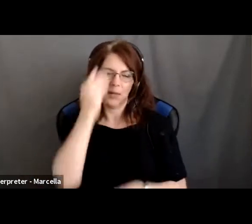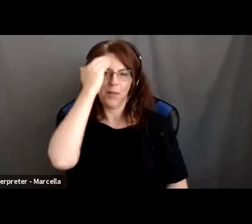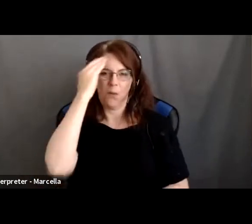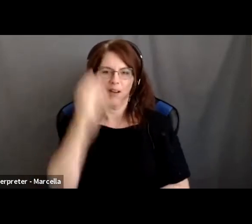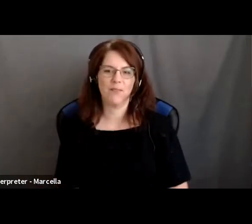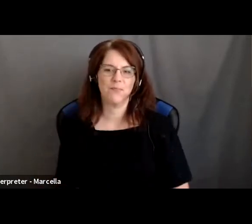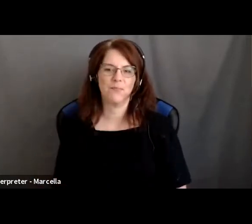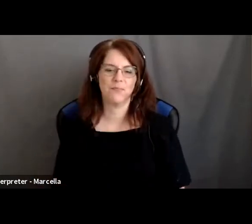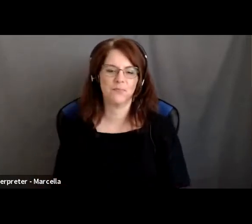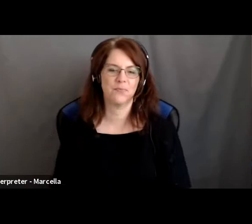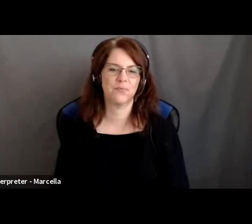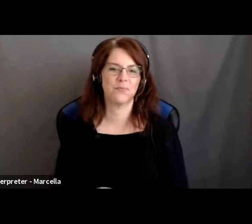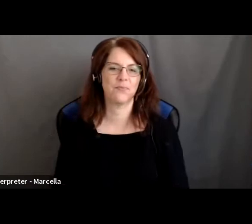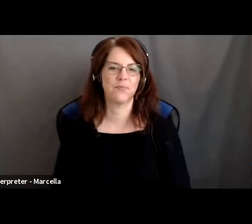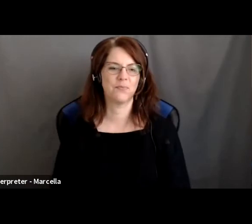of.